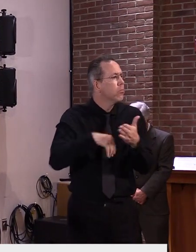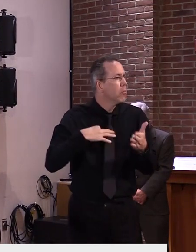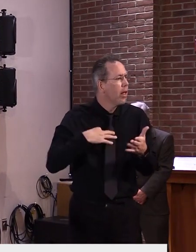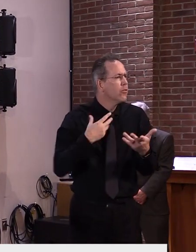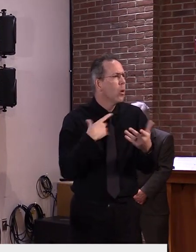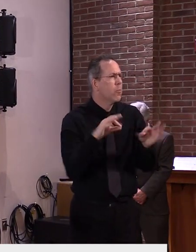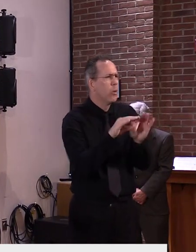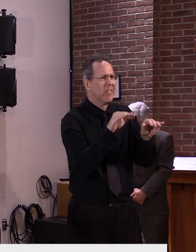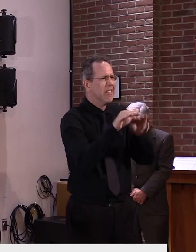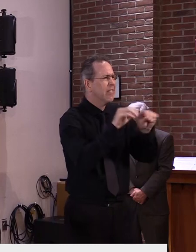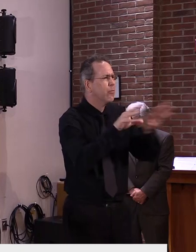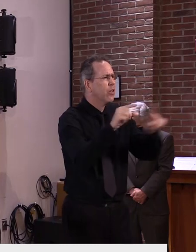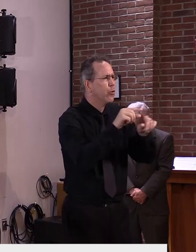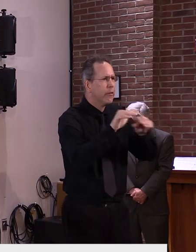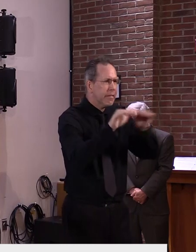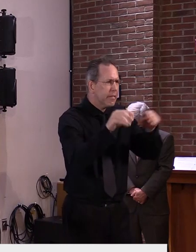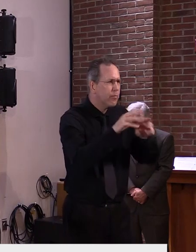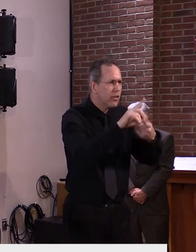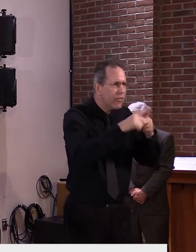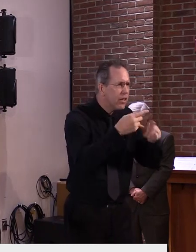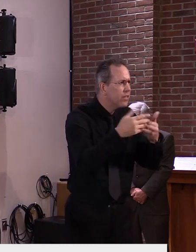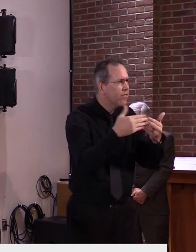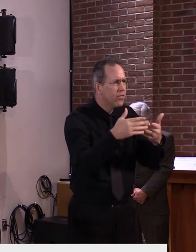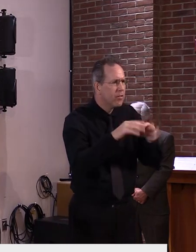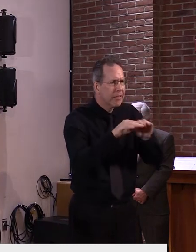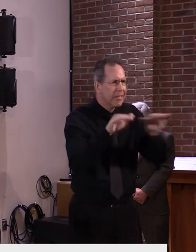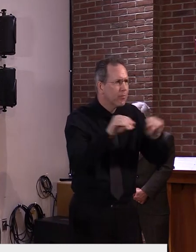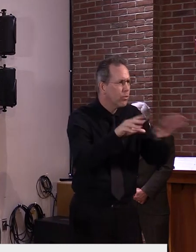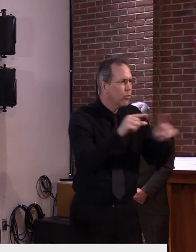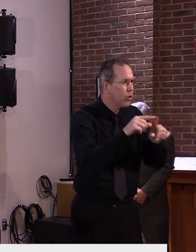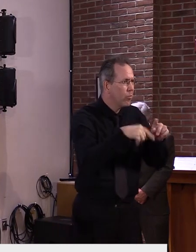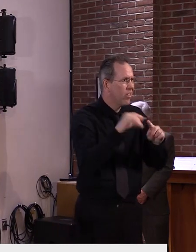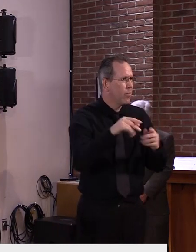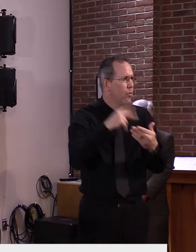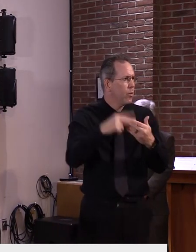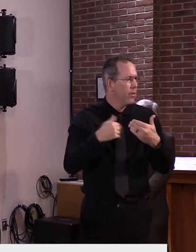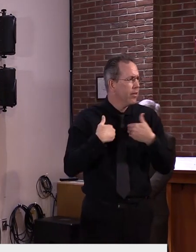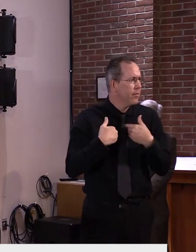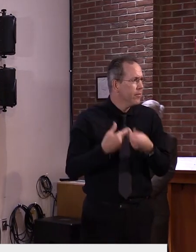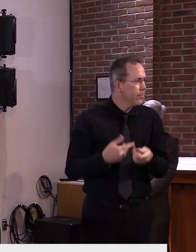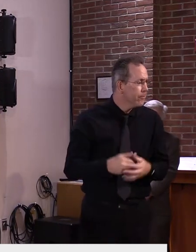So I think that that might have been something overlooked.